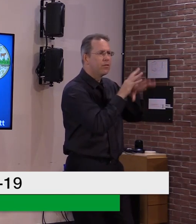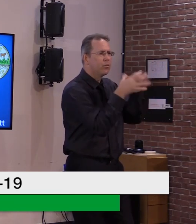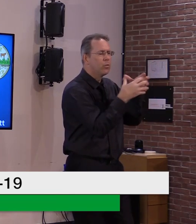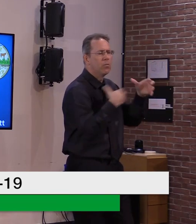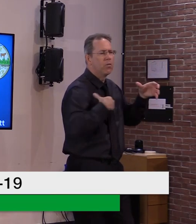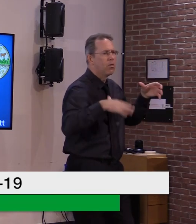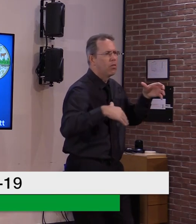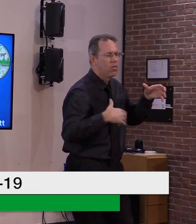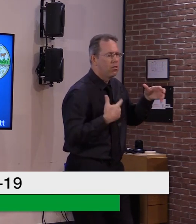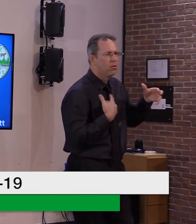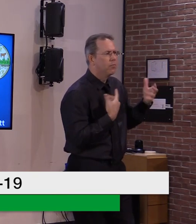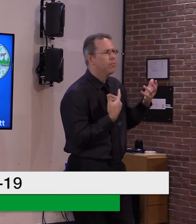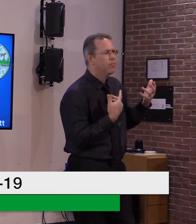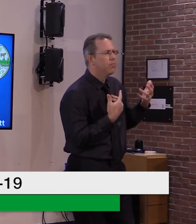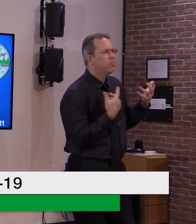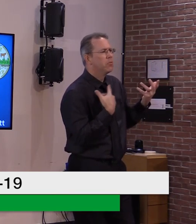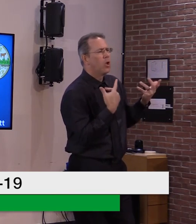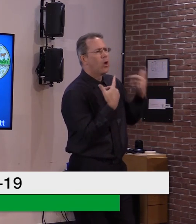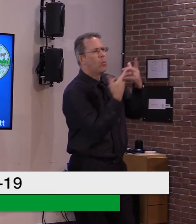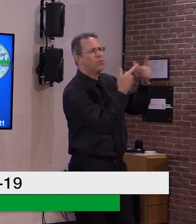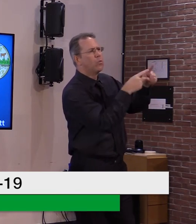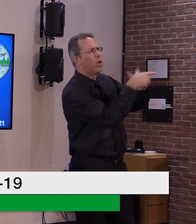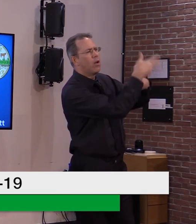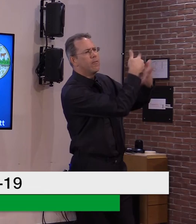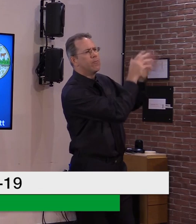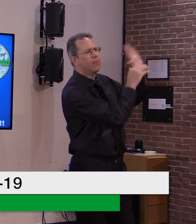you're you're speaking to